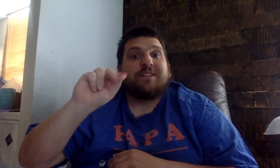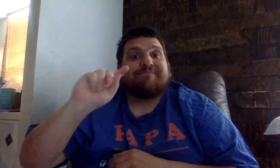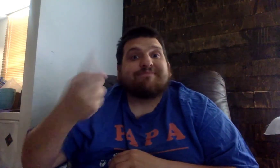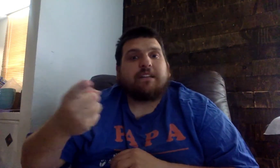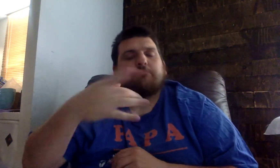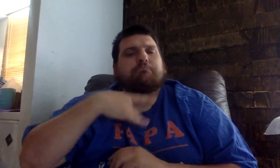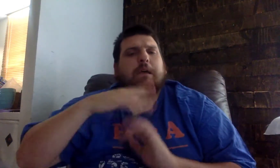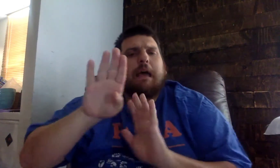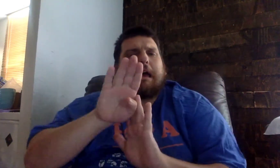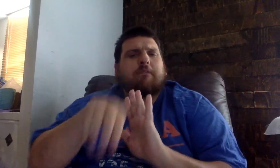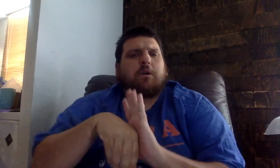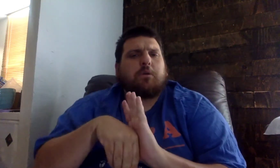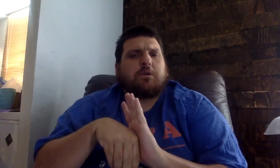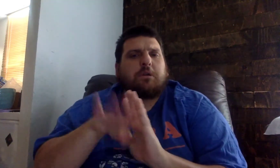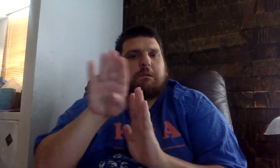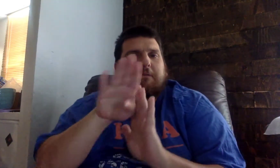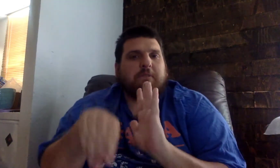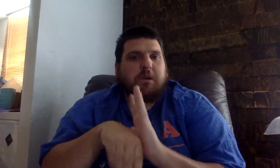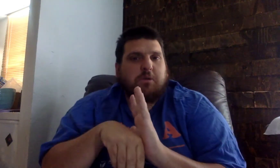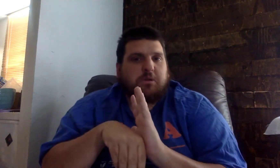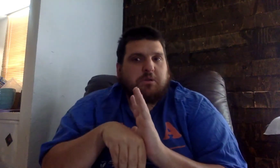30 minutes is usually signed like this.